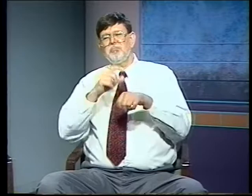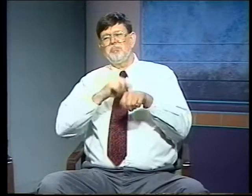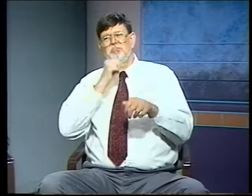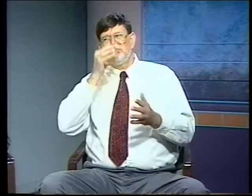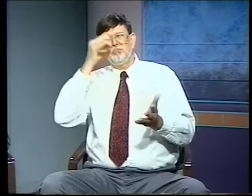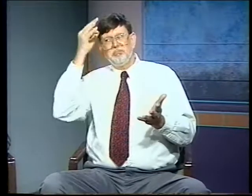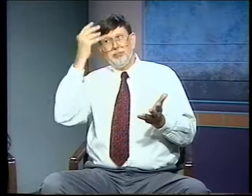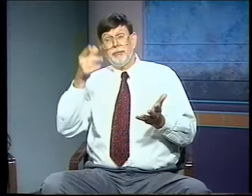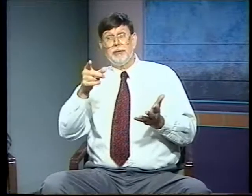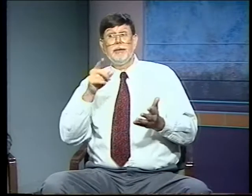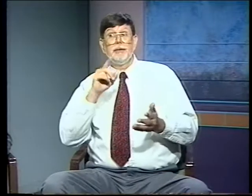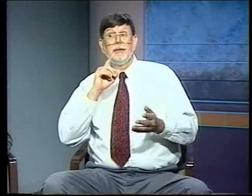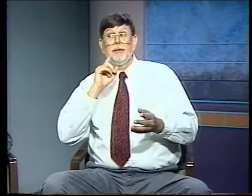that don't know any better,